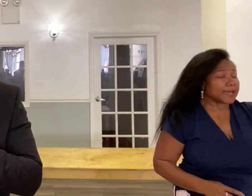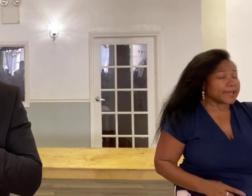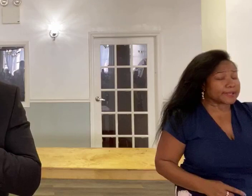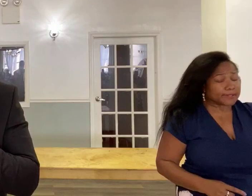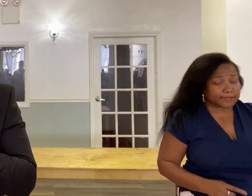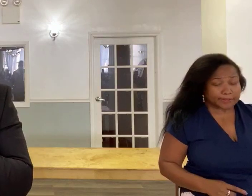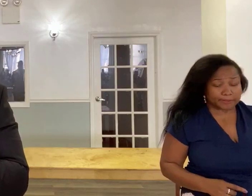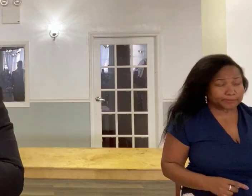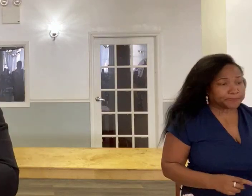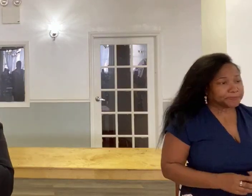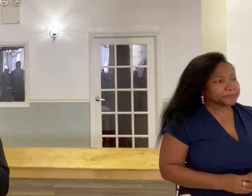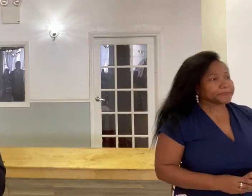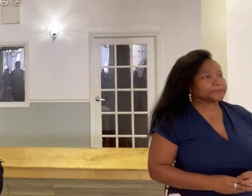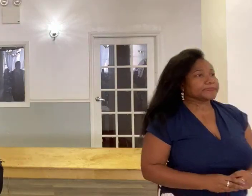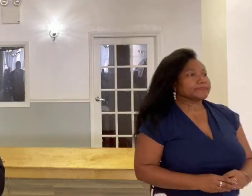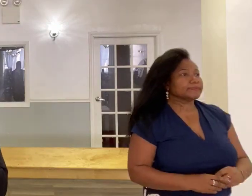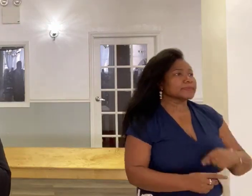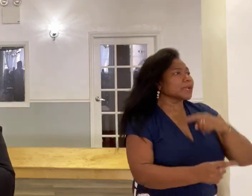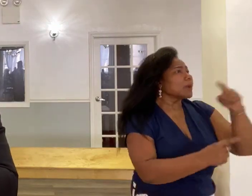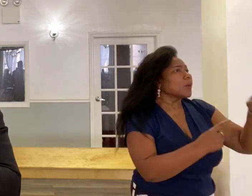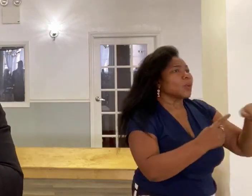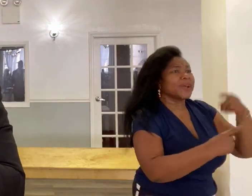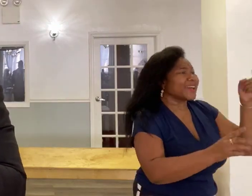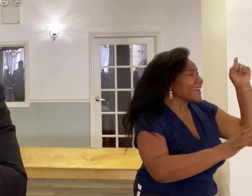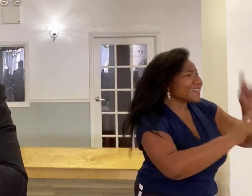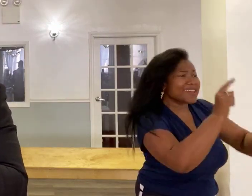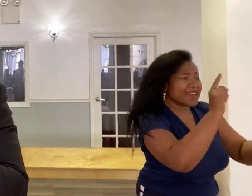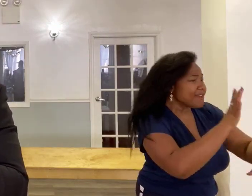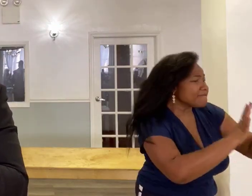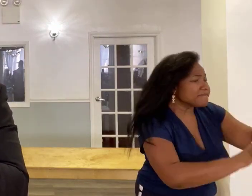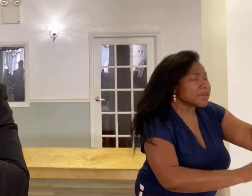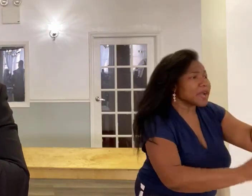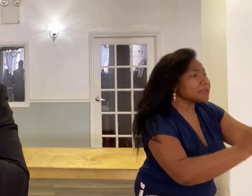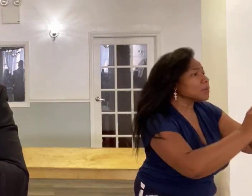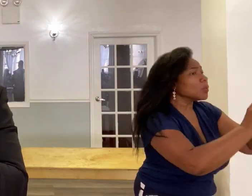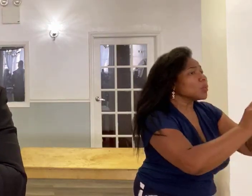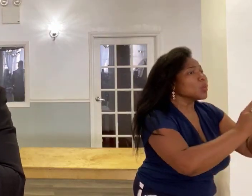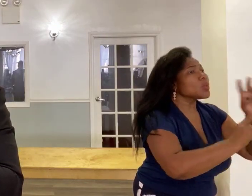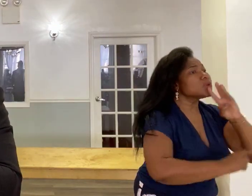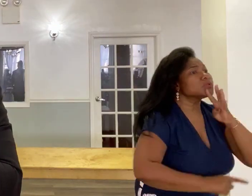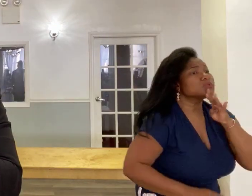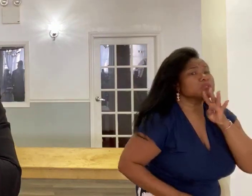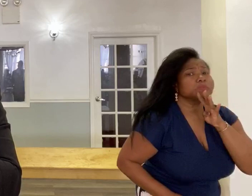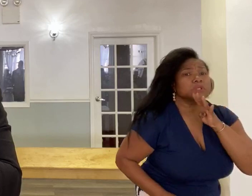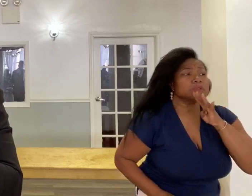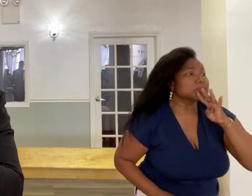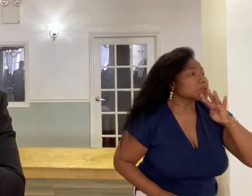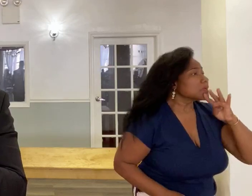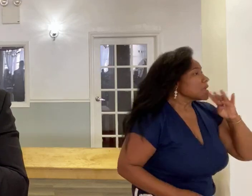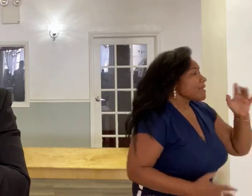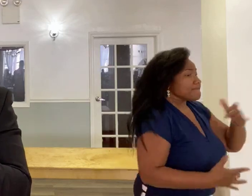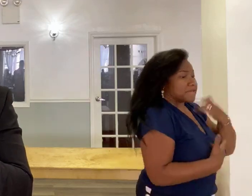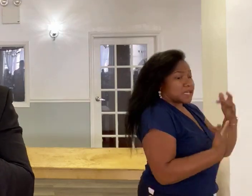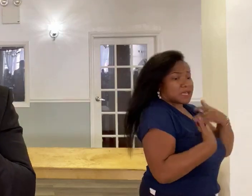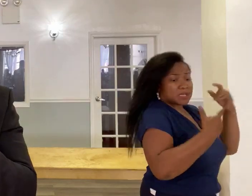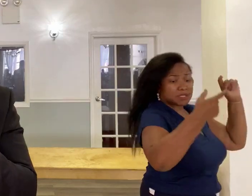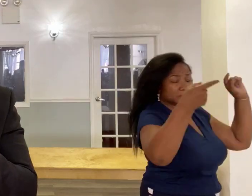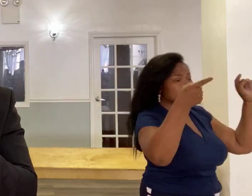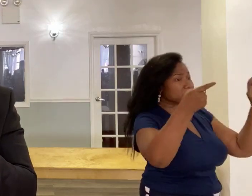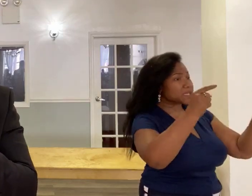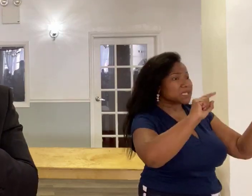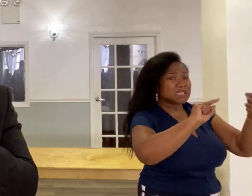understands, when I can't find the words to speak, you feel the pain in